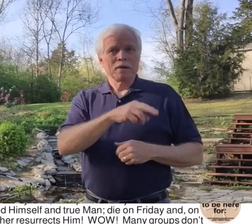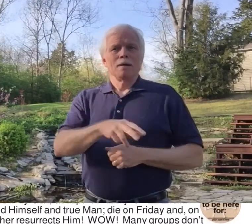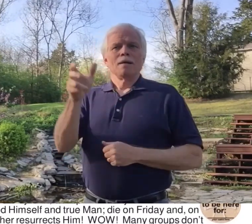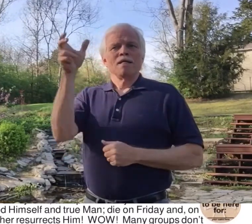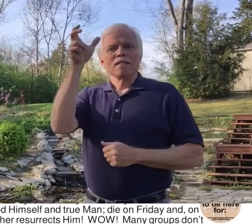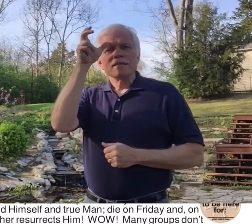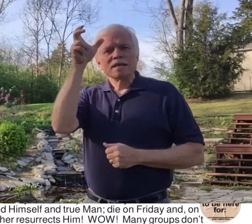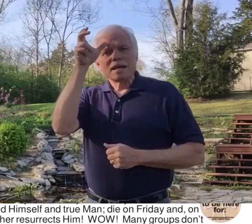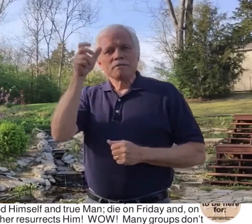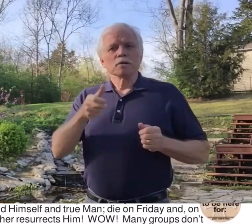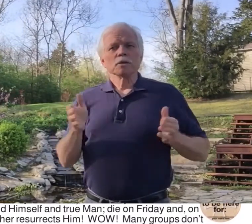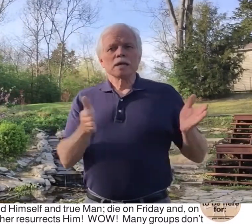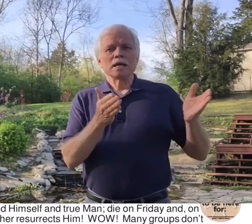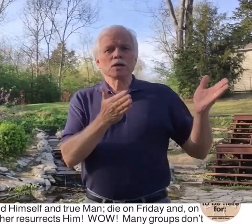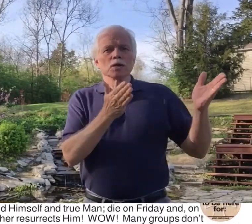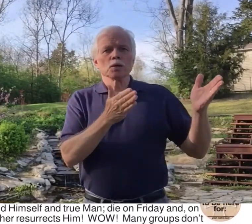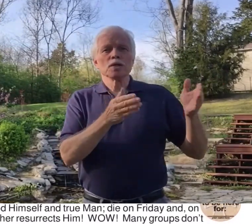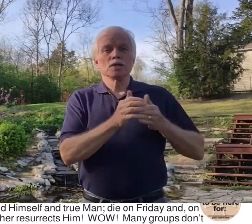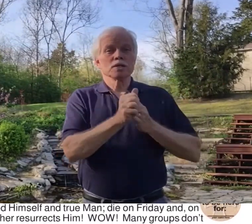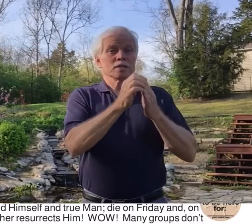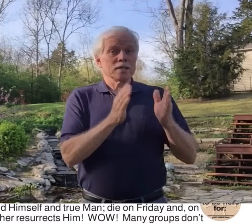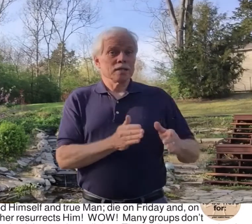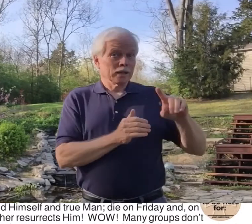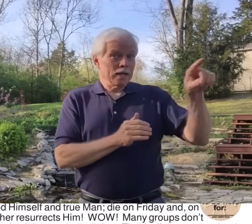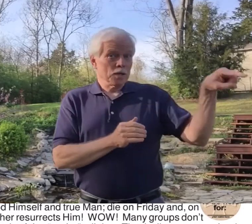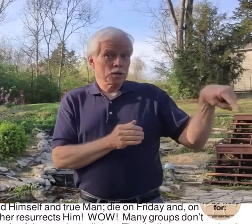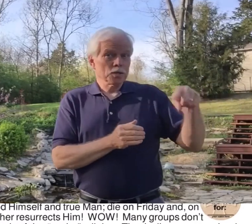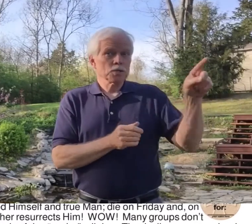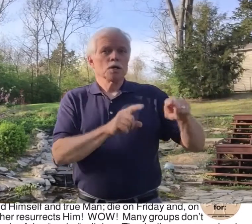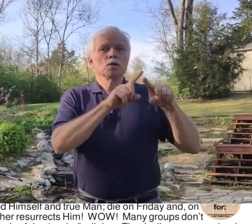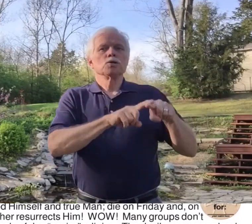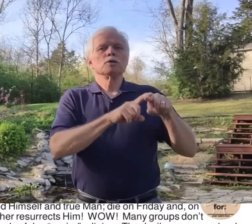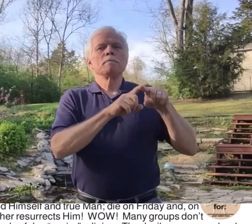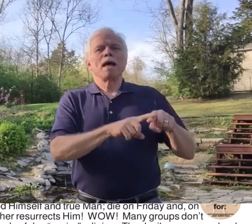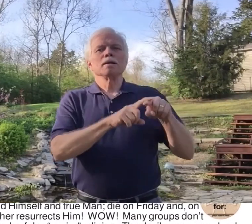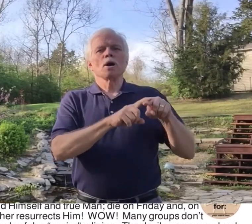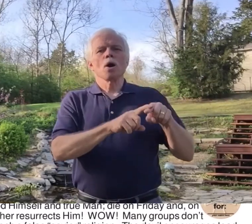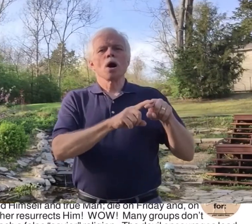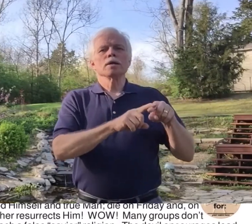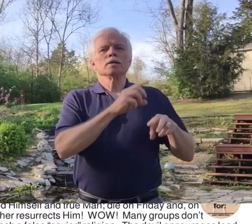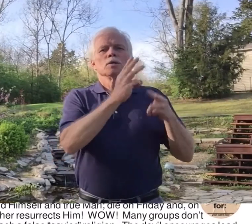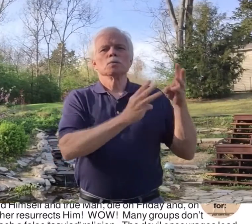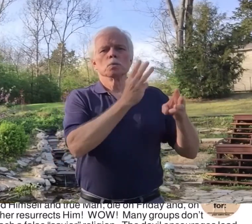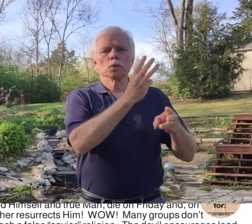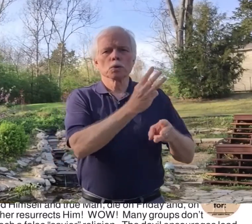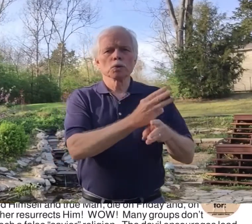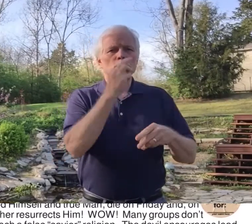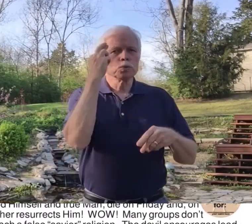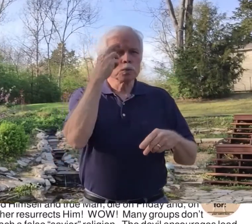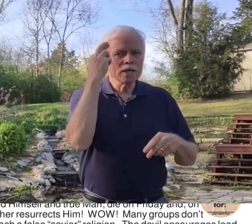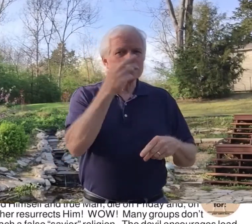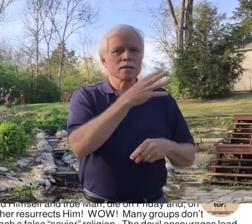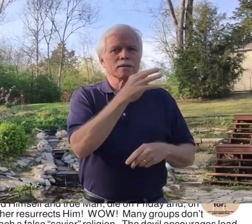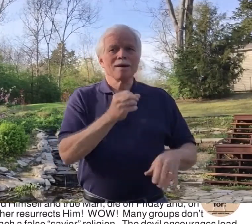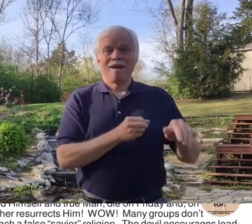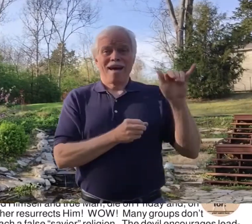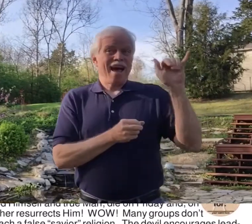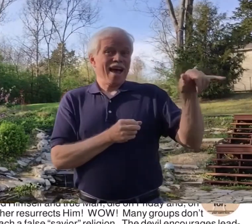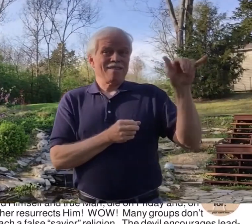The devil encourages the leaders to depend on world reason, and